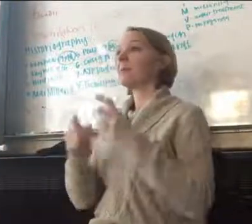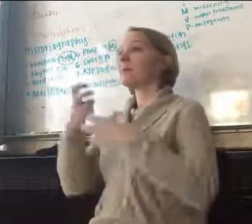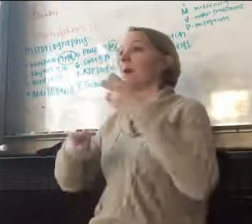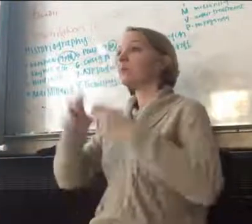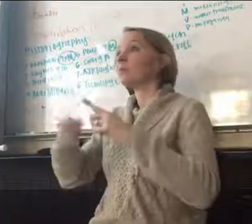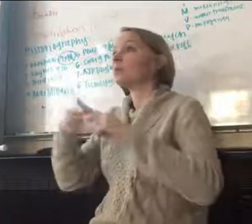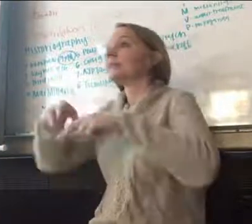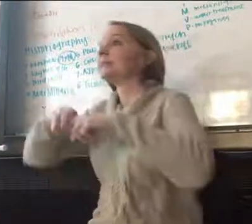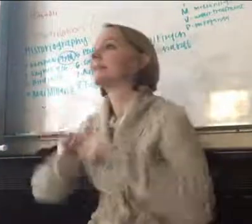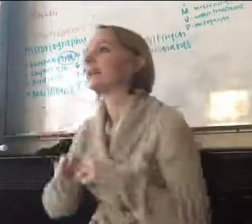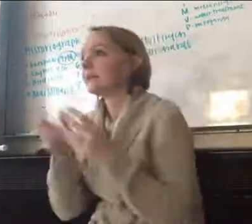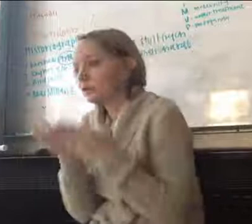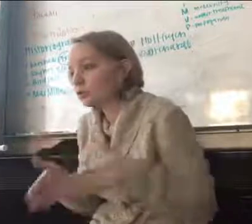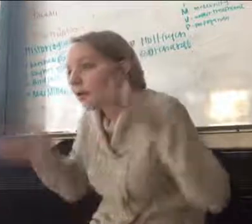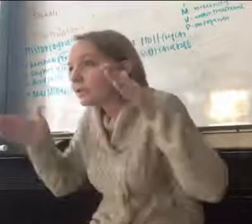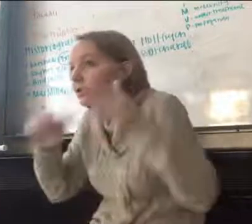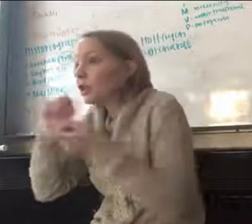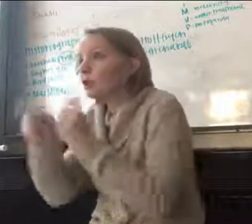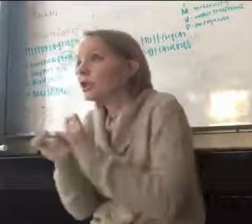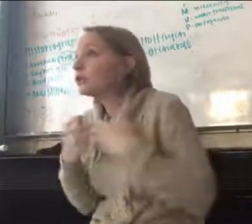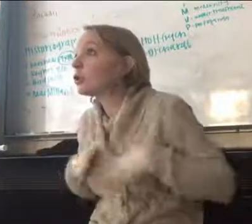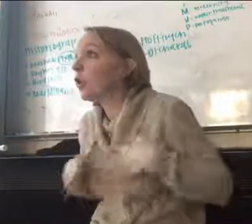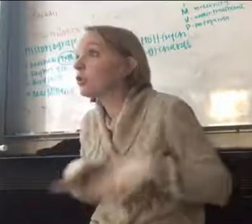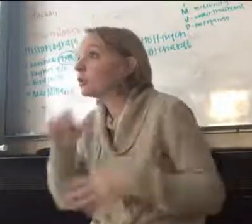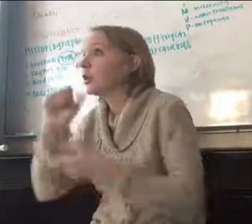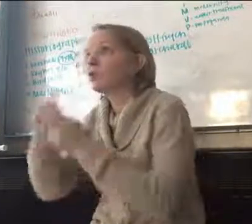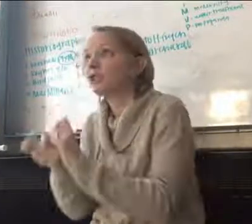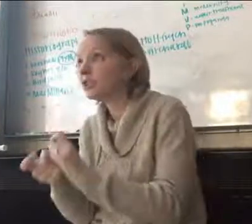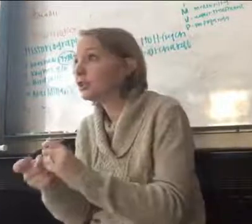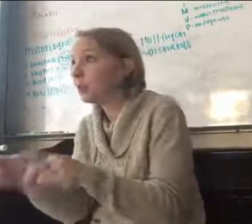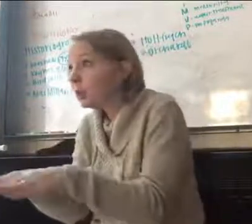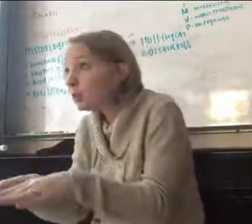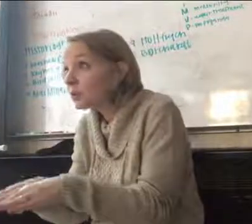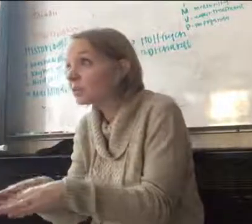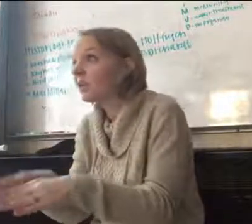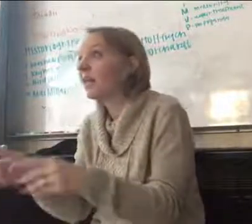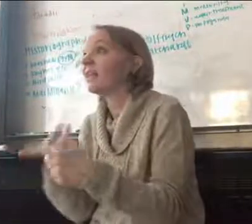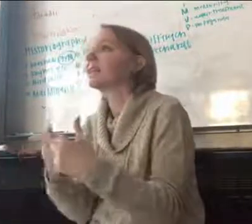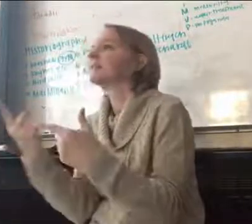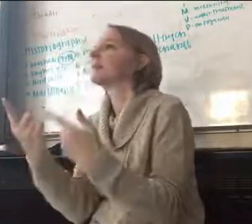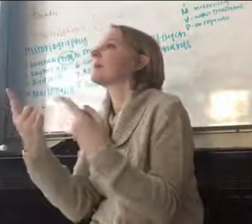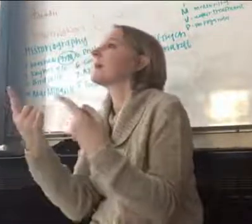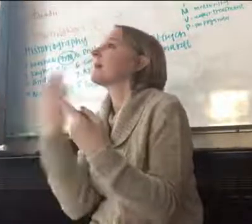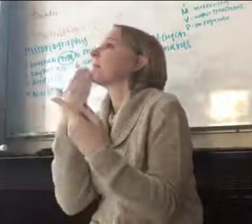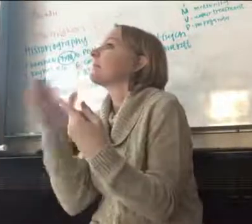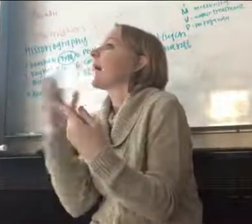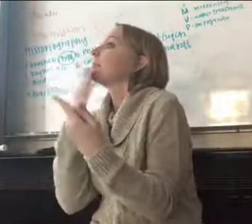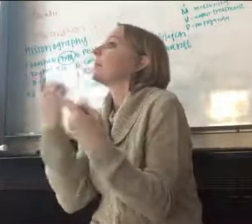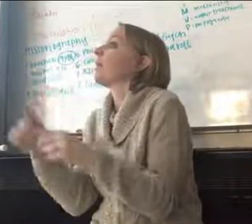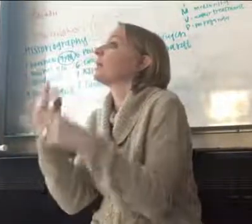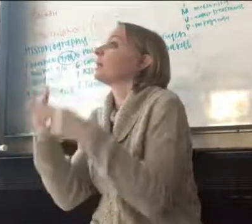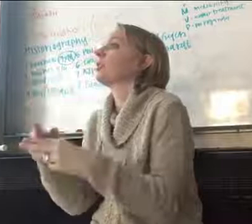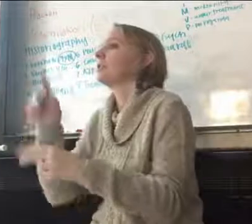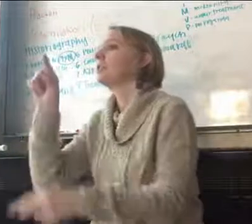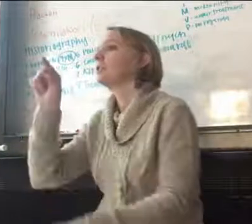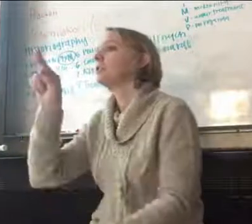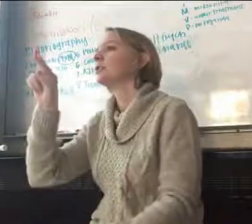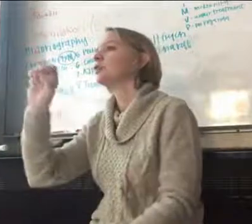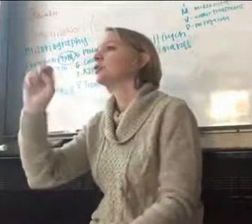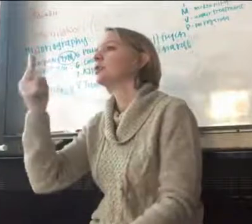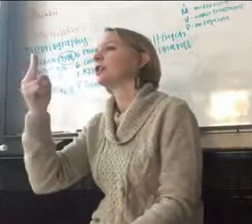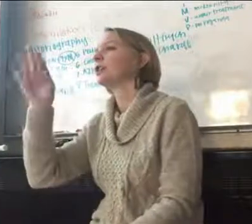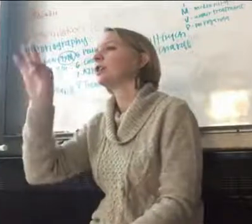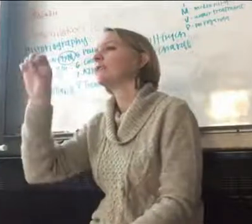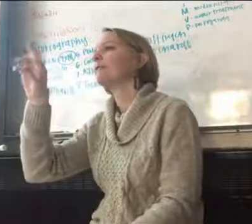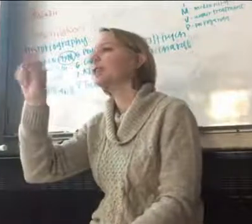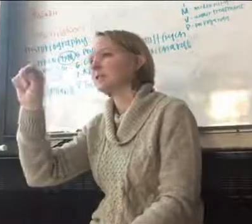in there and you're not changing your clothes or your boots for 8-9 months, something really bad's going to happen, and that is what is known as trench foot. Now, what